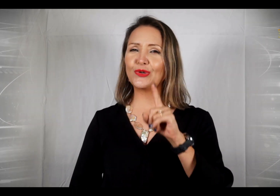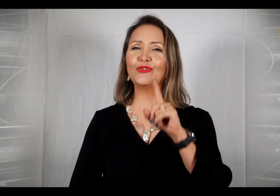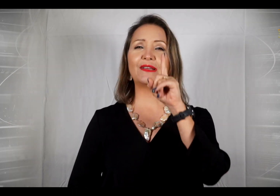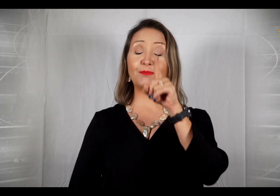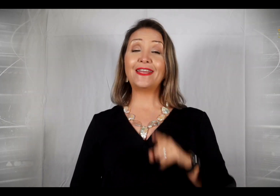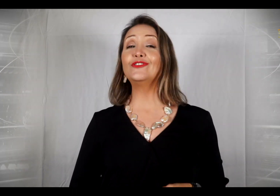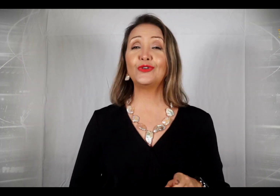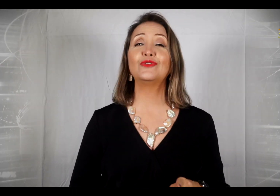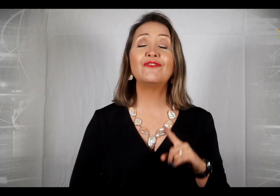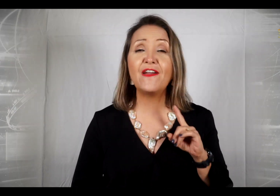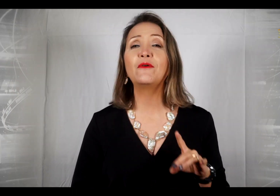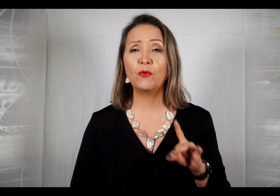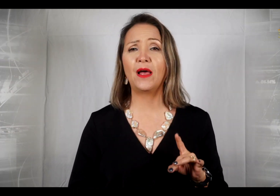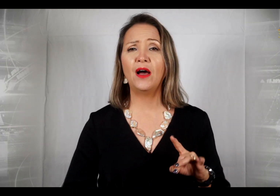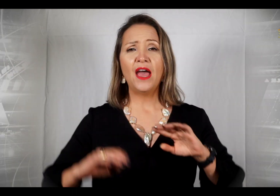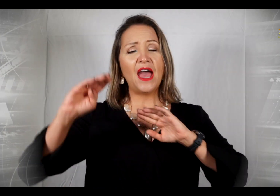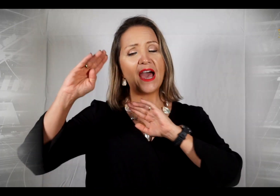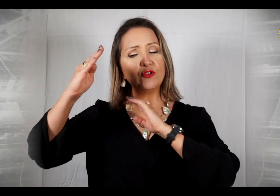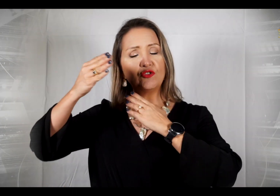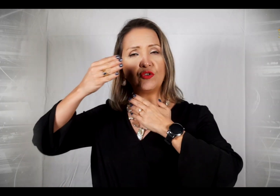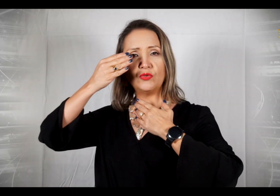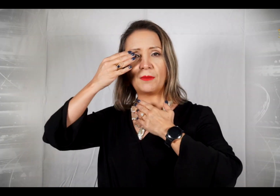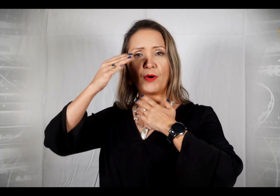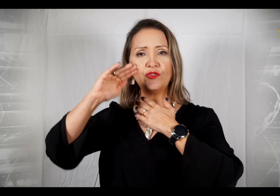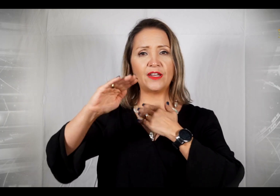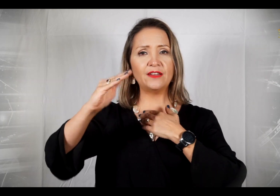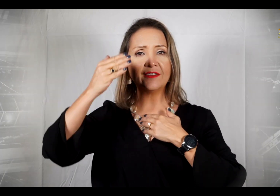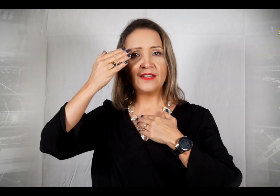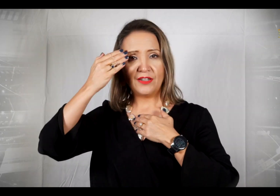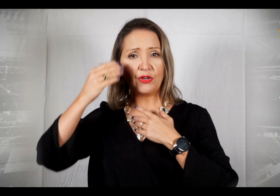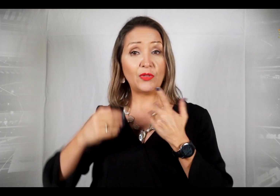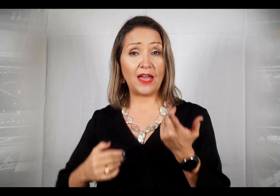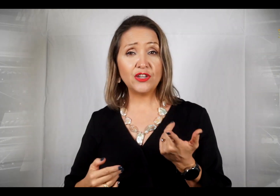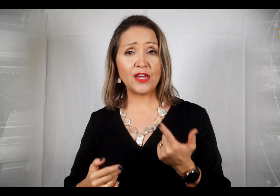to explain to you very well how to deposit, the